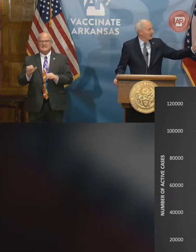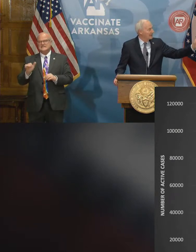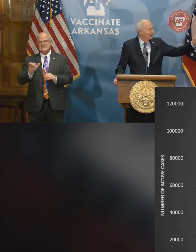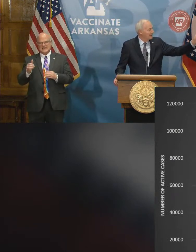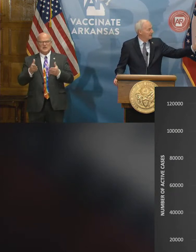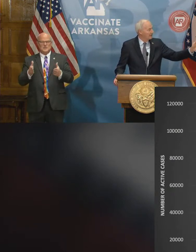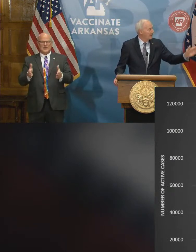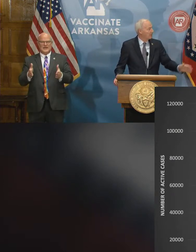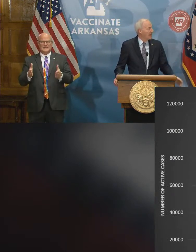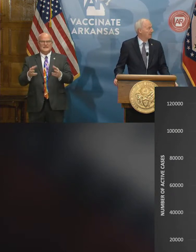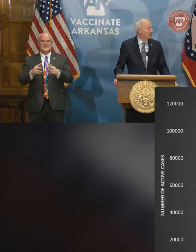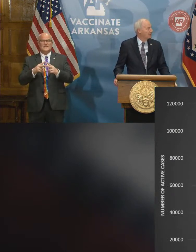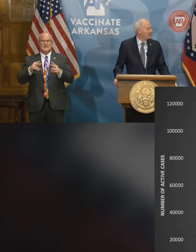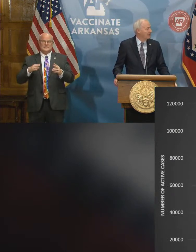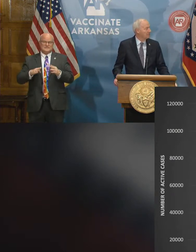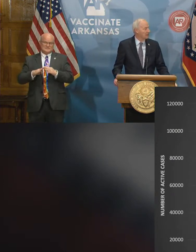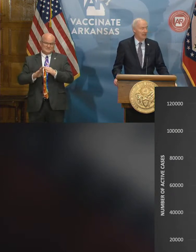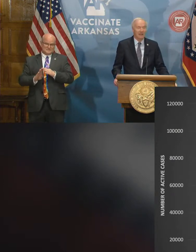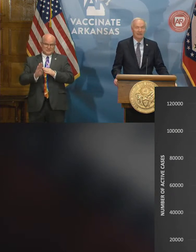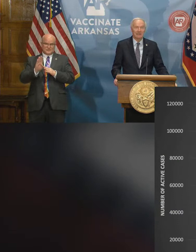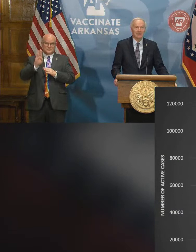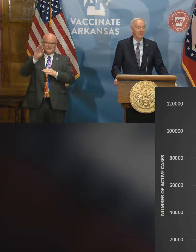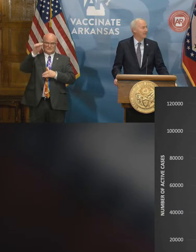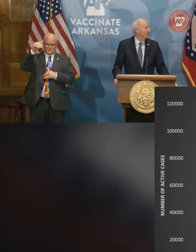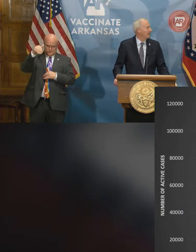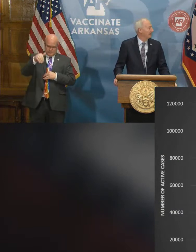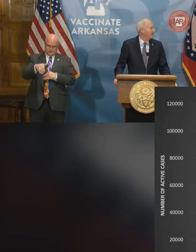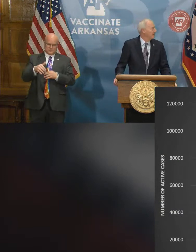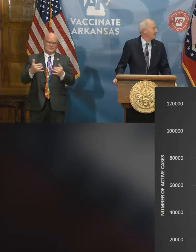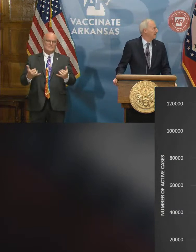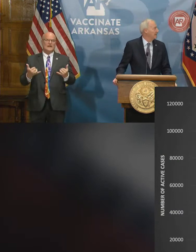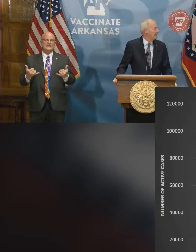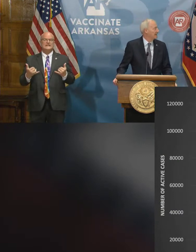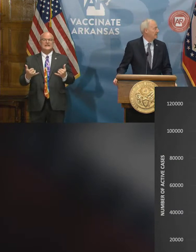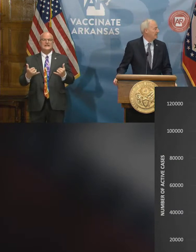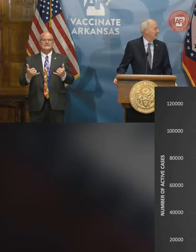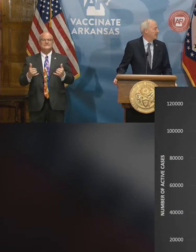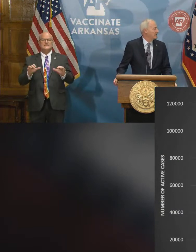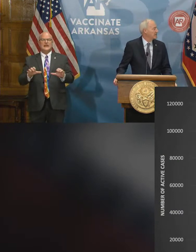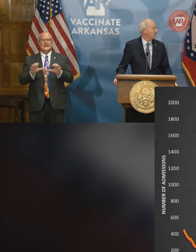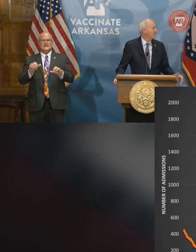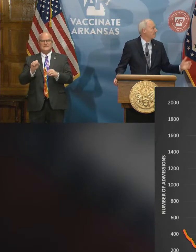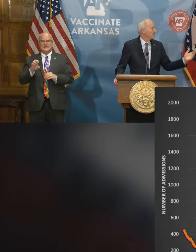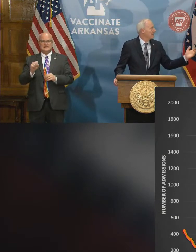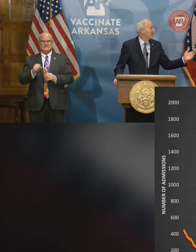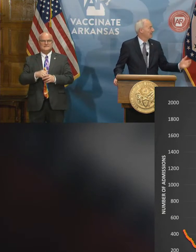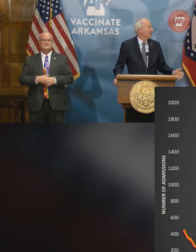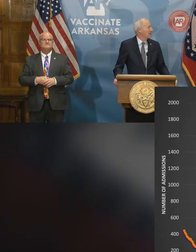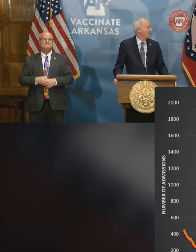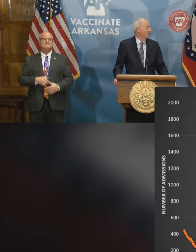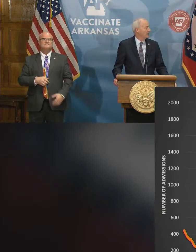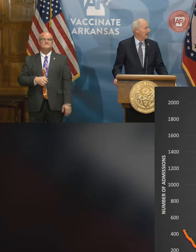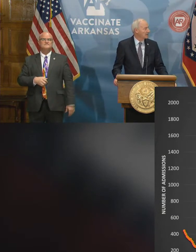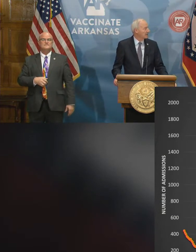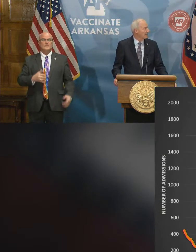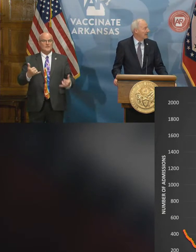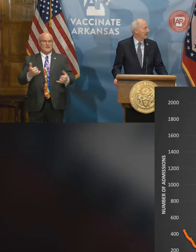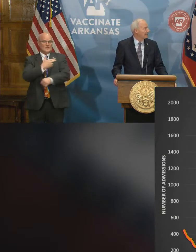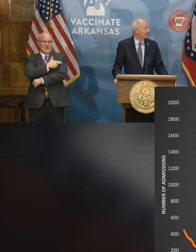same way, a very rapid and steep decline of our active cases.